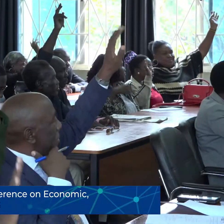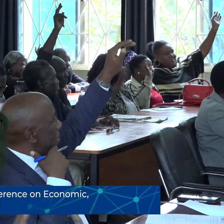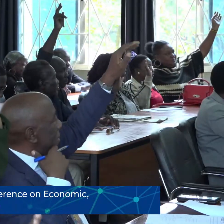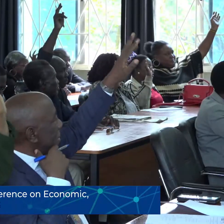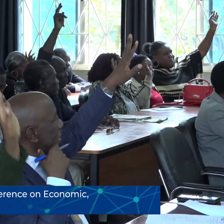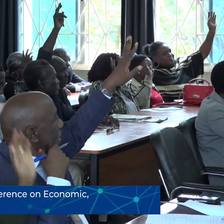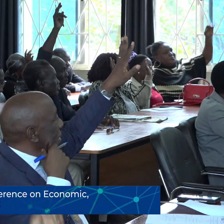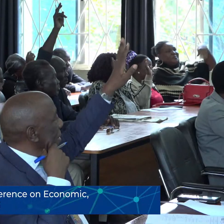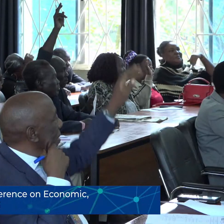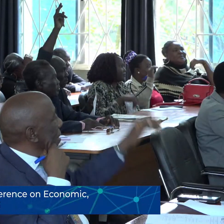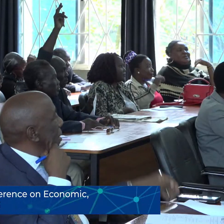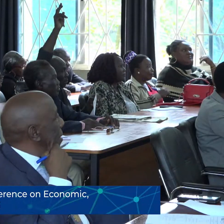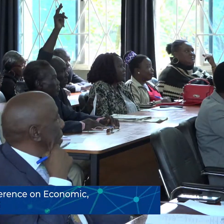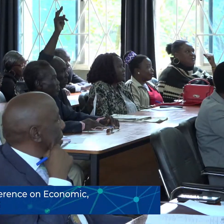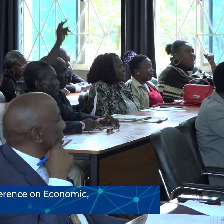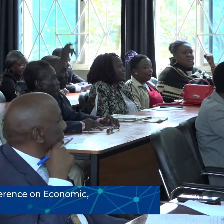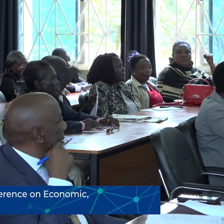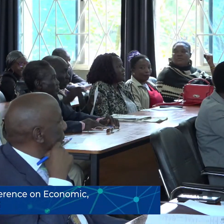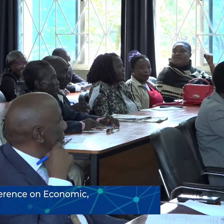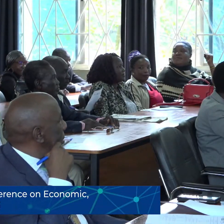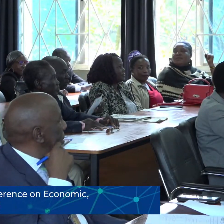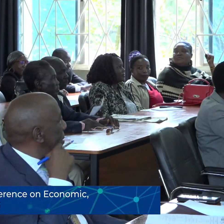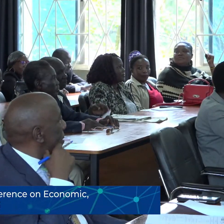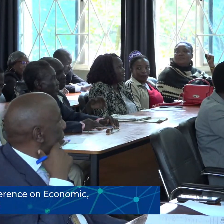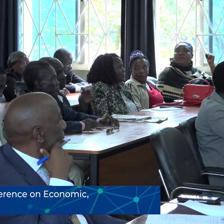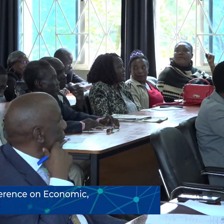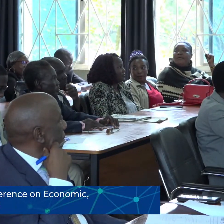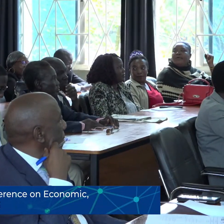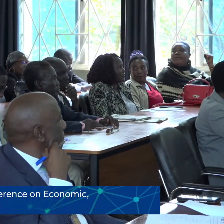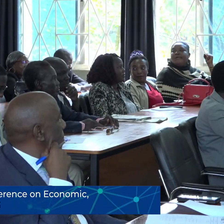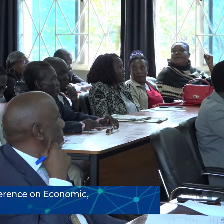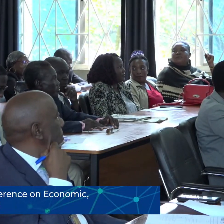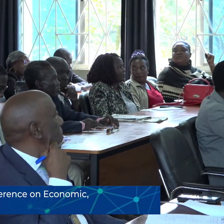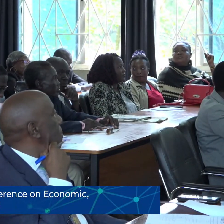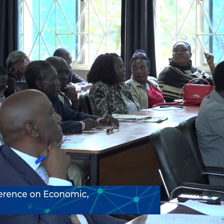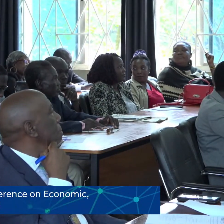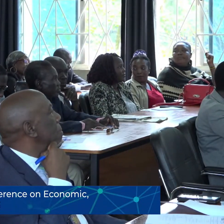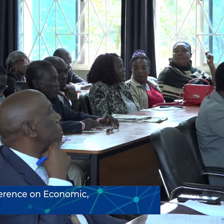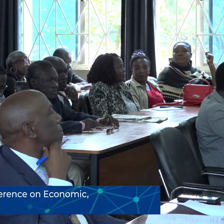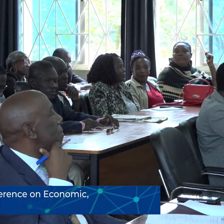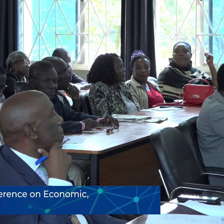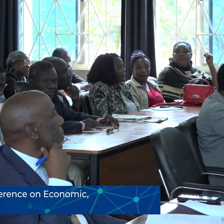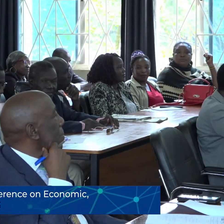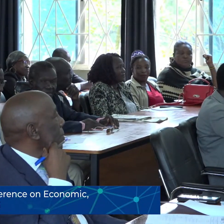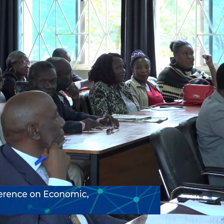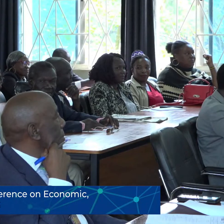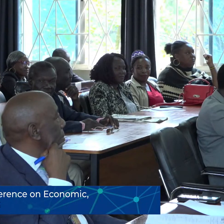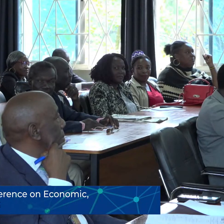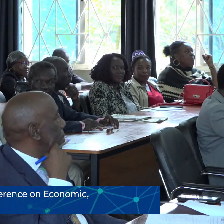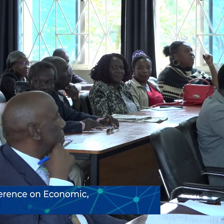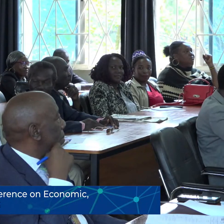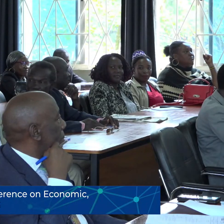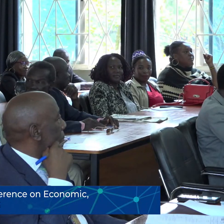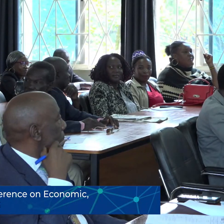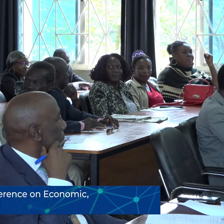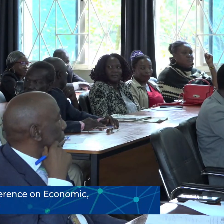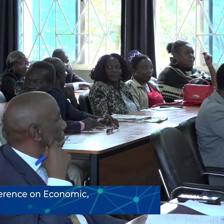good. Regulators, Ministry of Education, DEOs, inspectors of schools, your regulator of